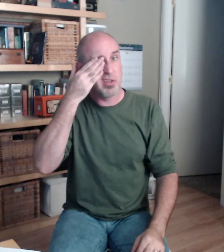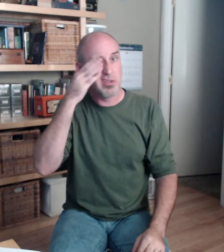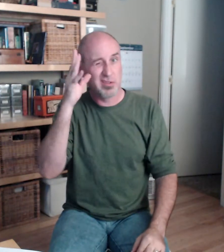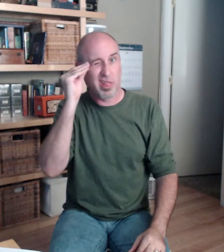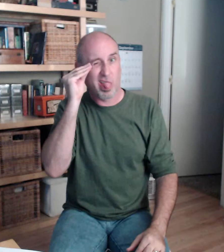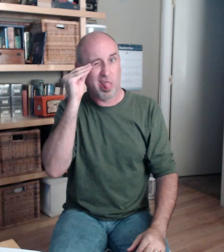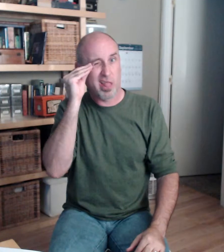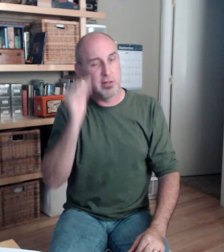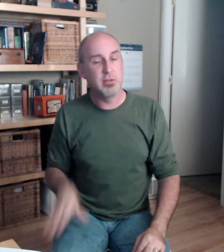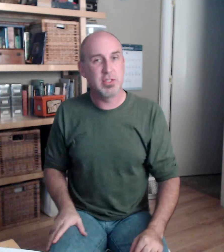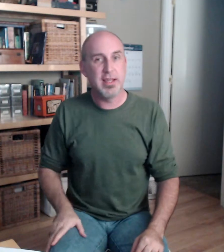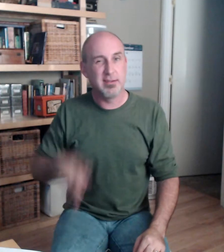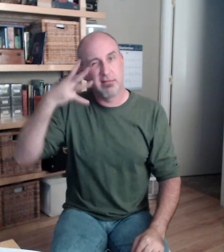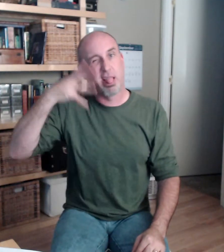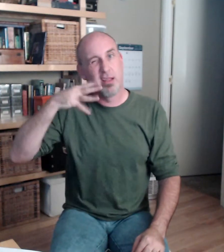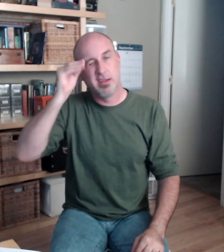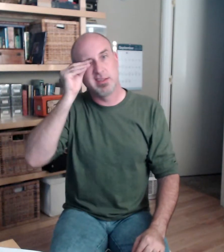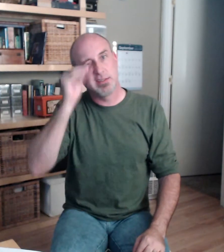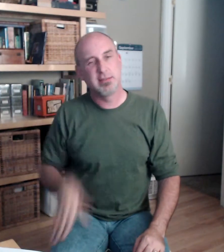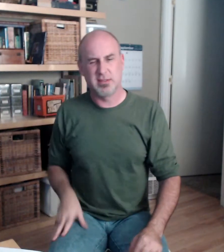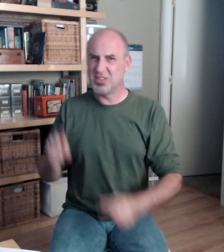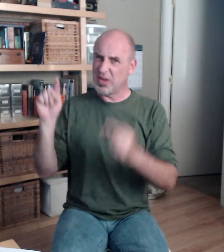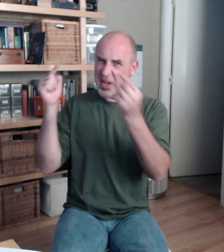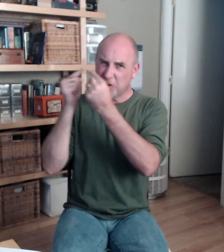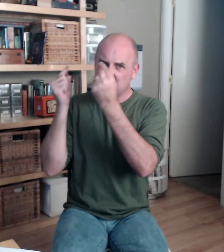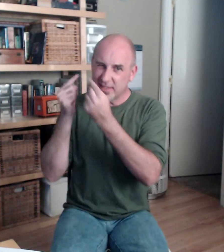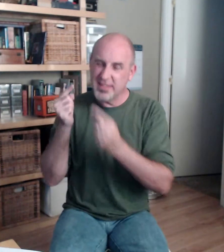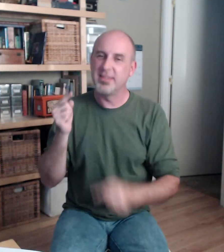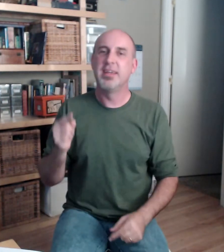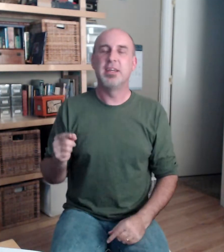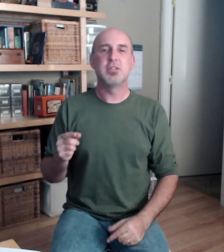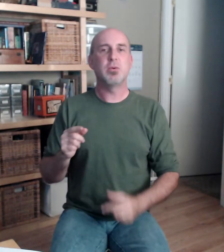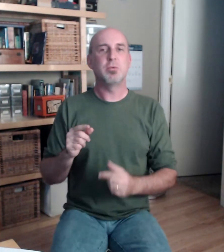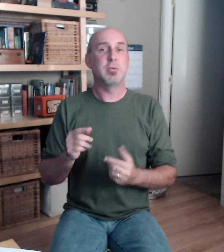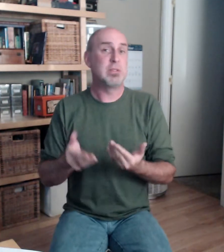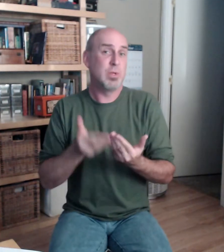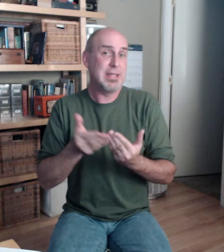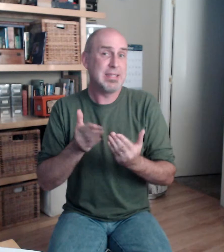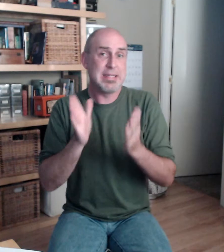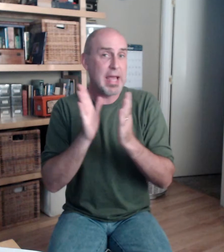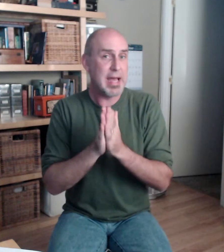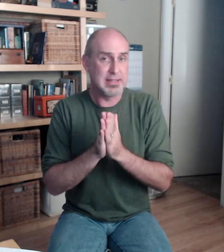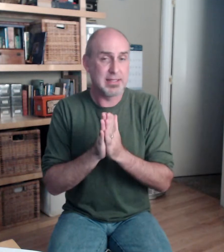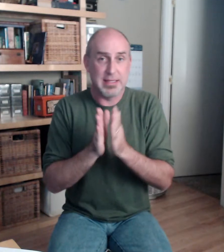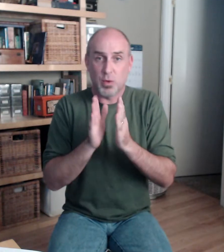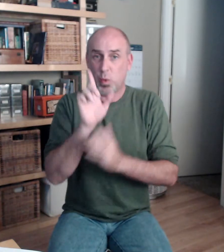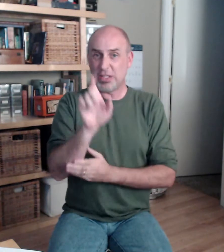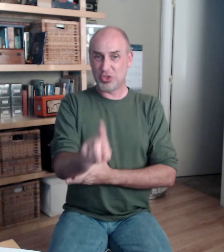all glued shut? And does your eye hurt? So it's really easy to ask. The